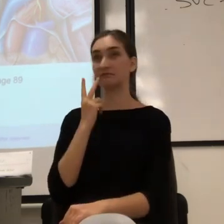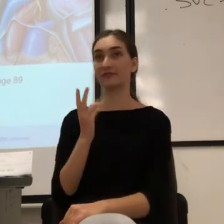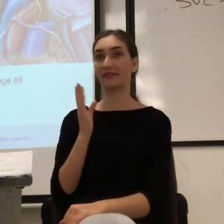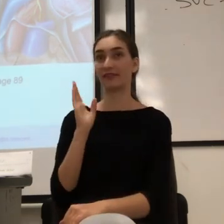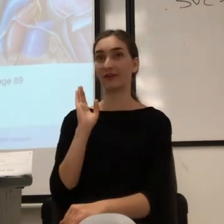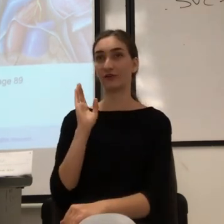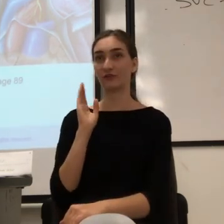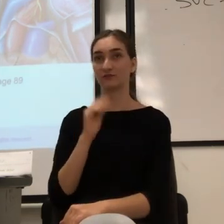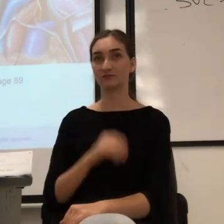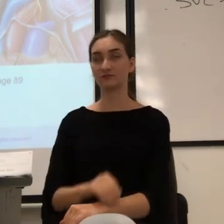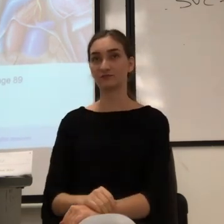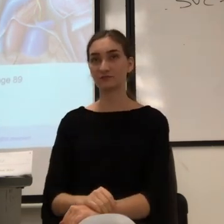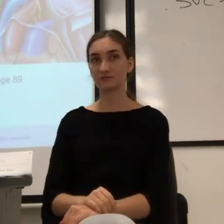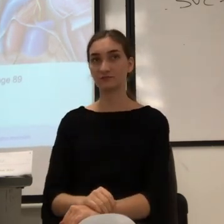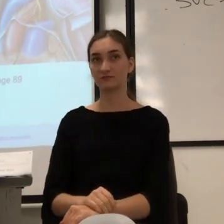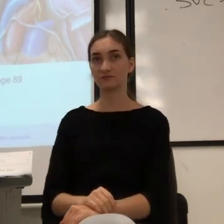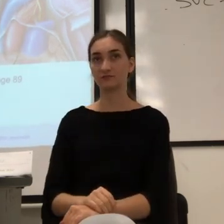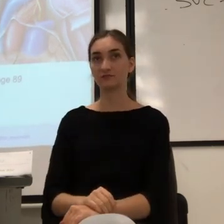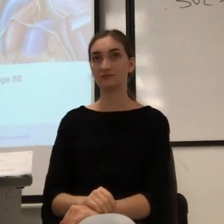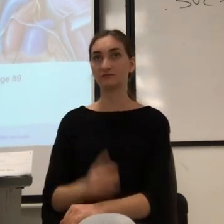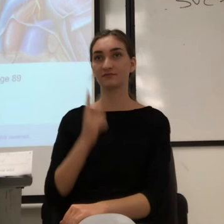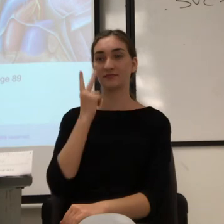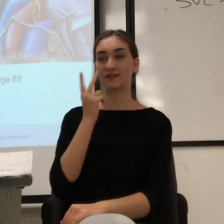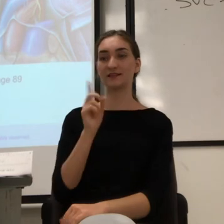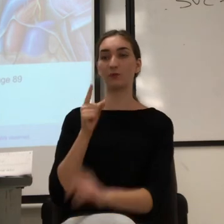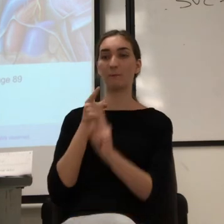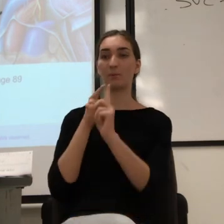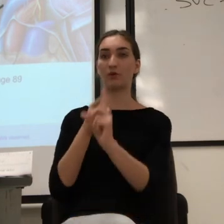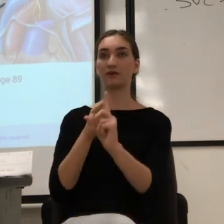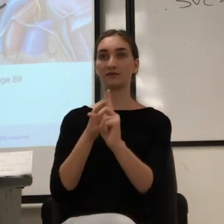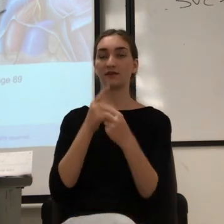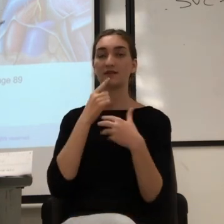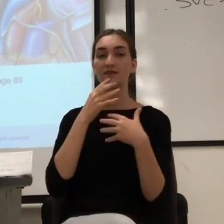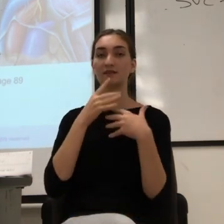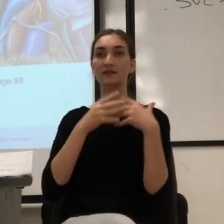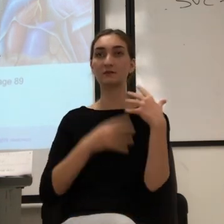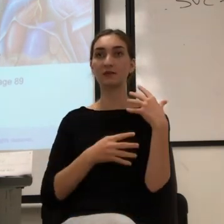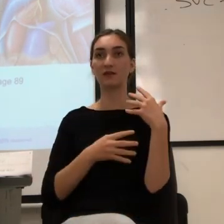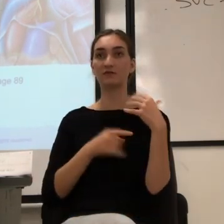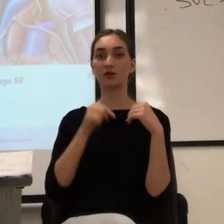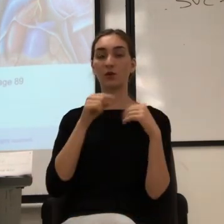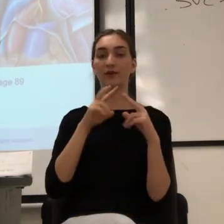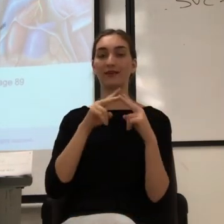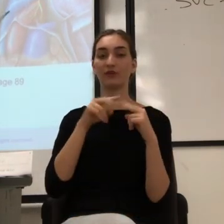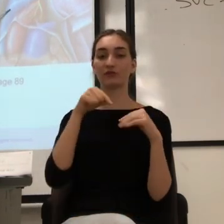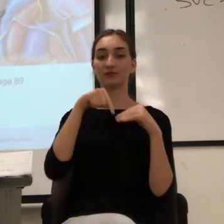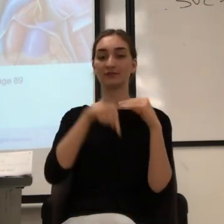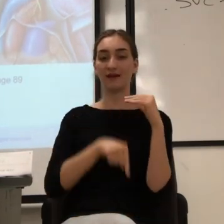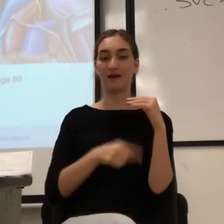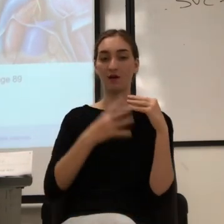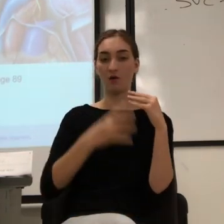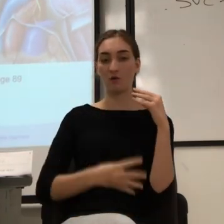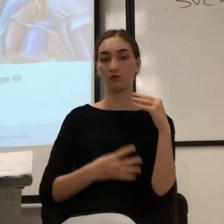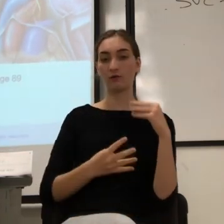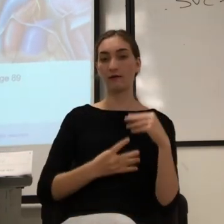right there. Let me see if you're with me here. Look where I'm pointing. Does blood flow down or up?